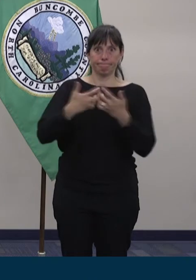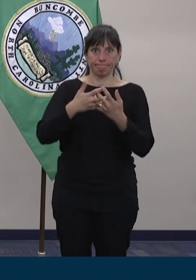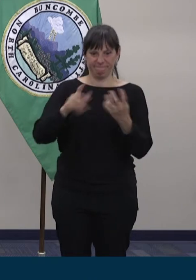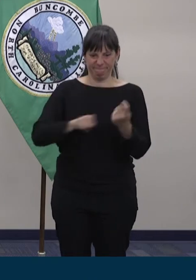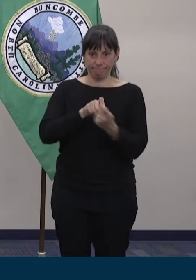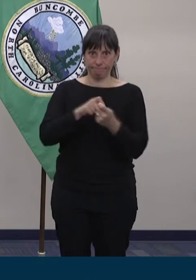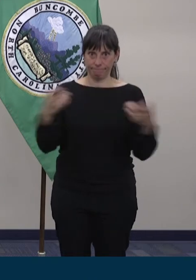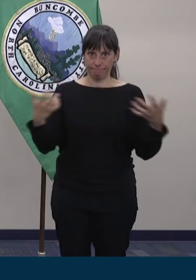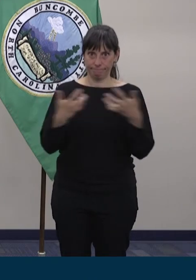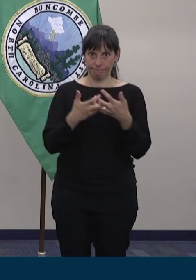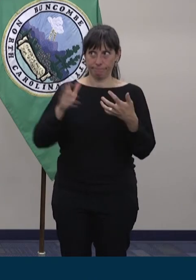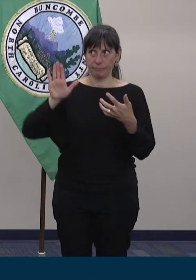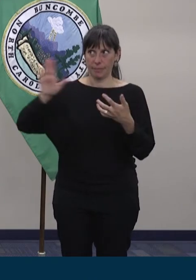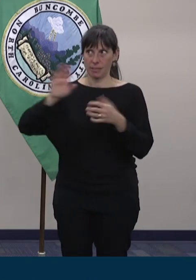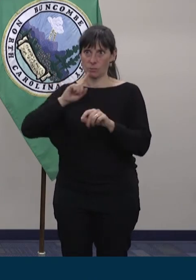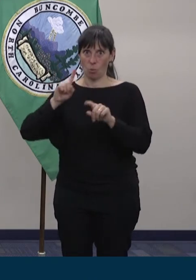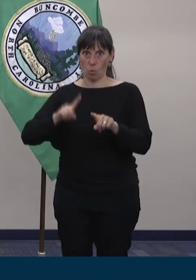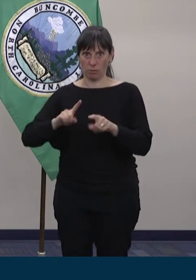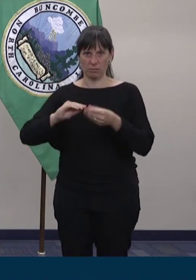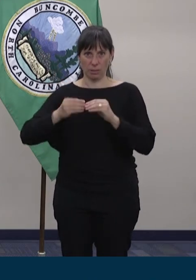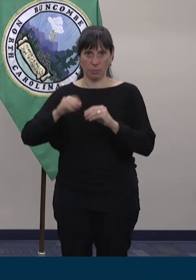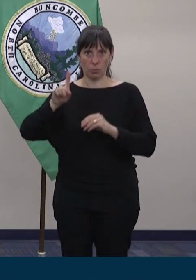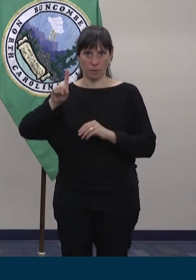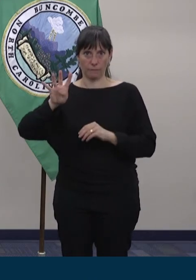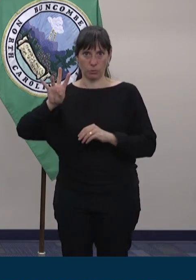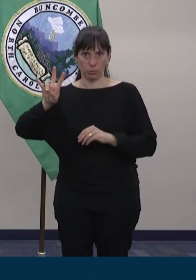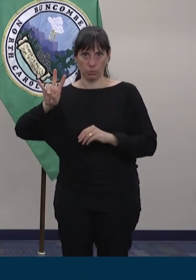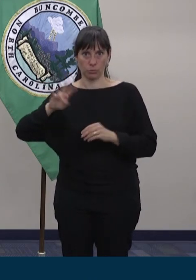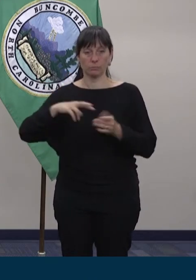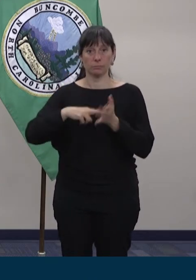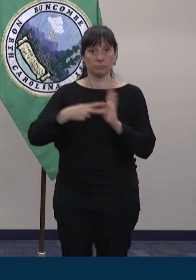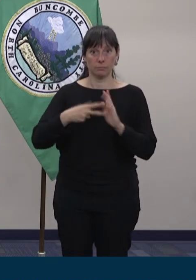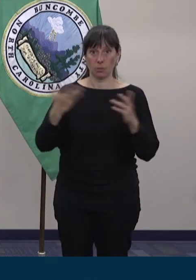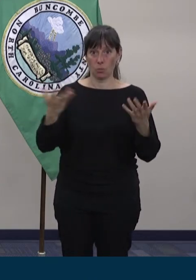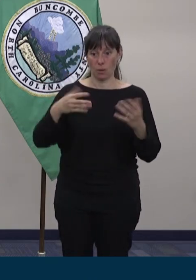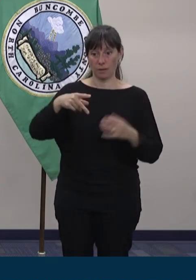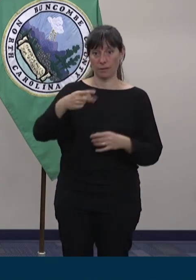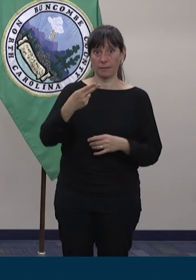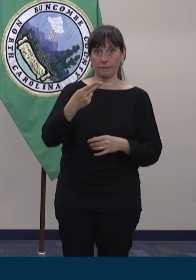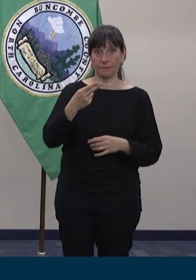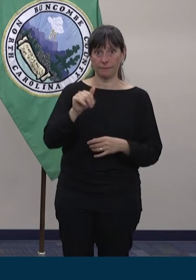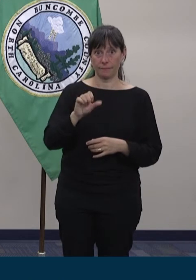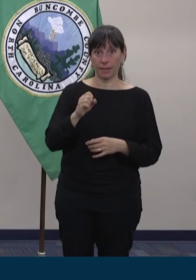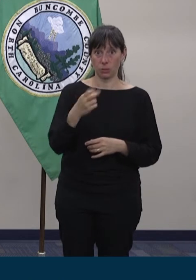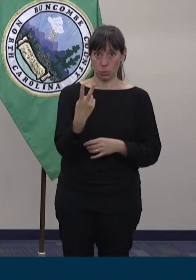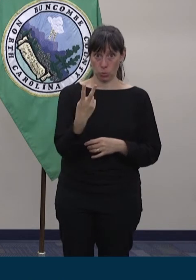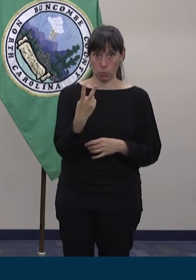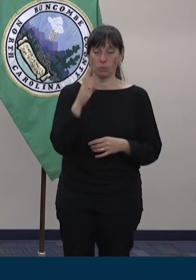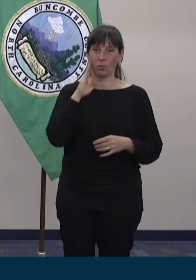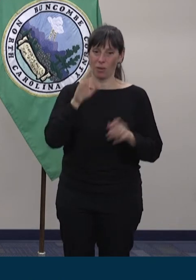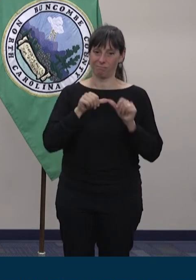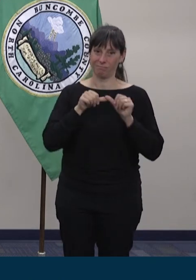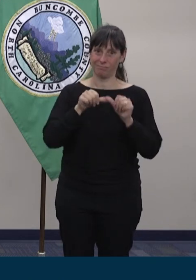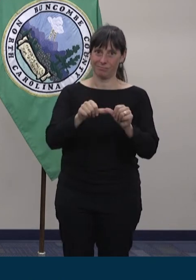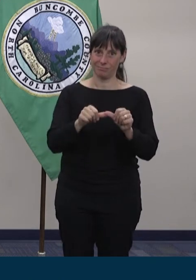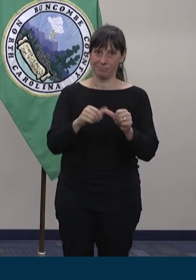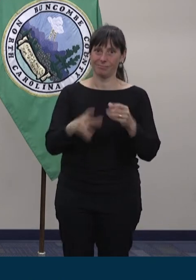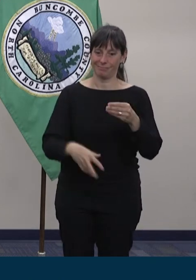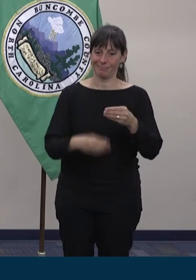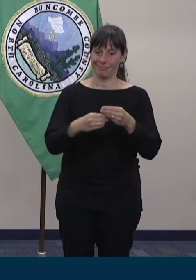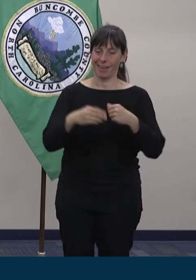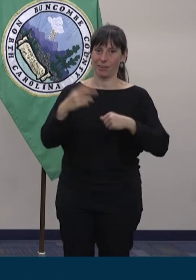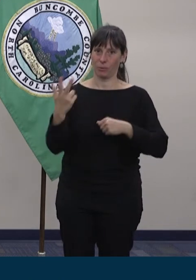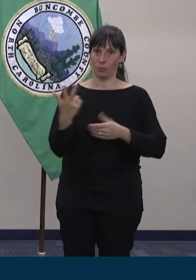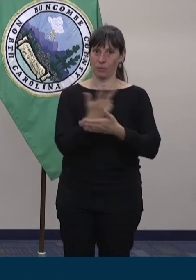This new order extends phase 2 of reopening for 3 more weeks until July 17th.